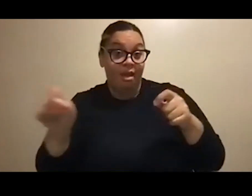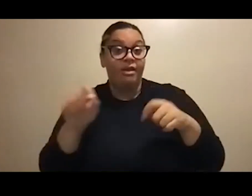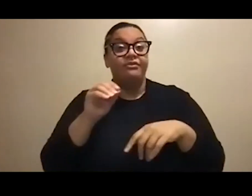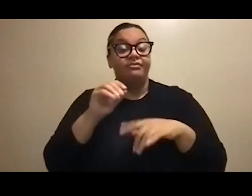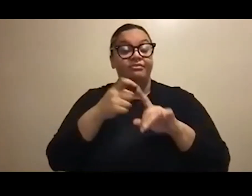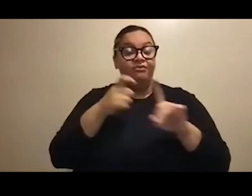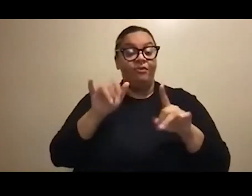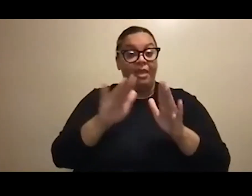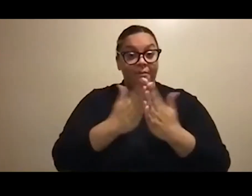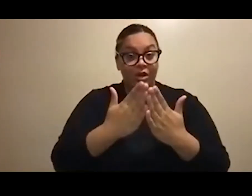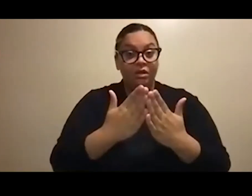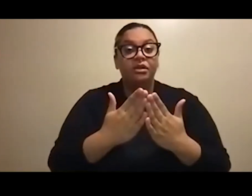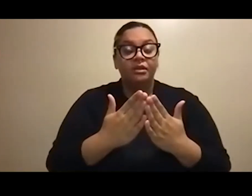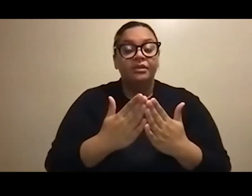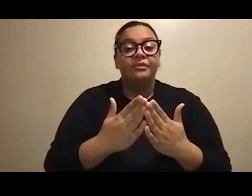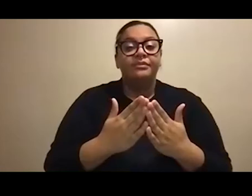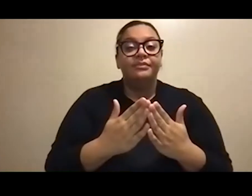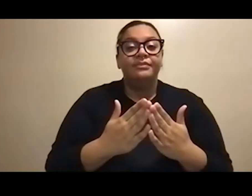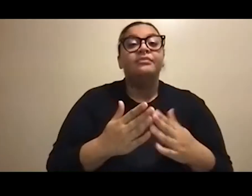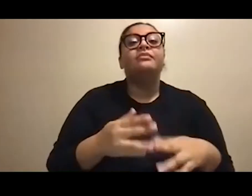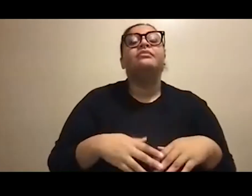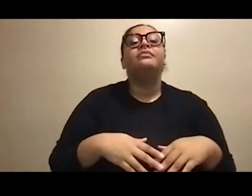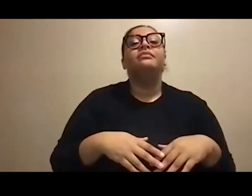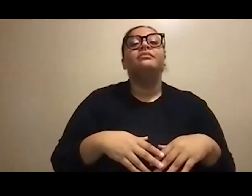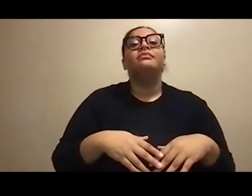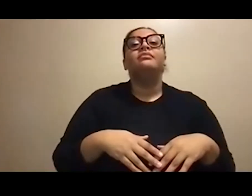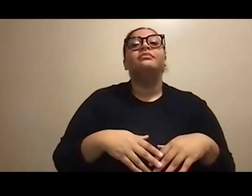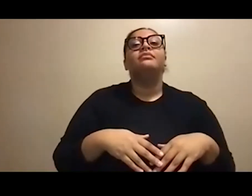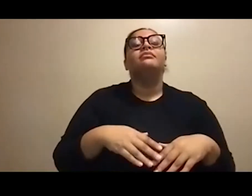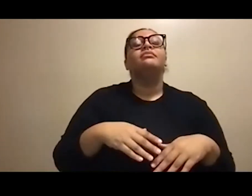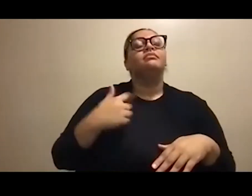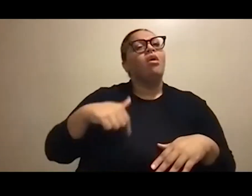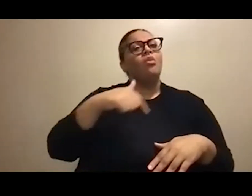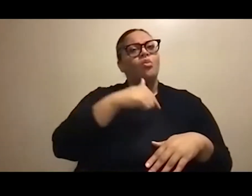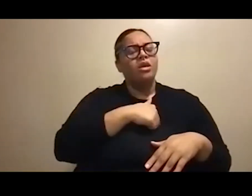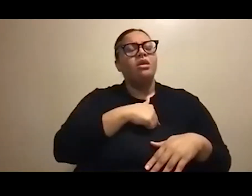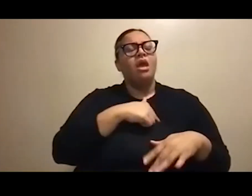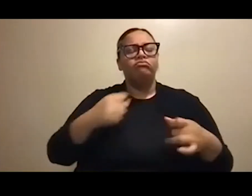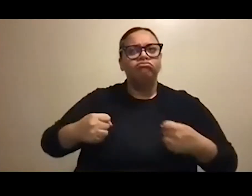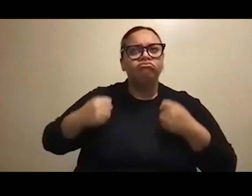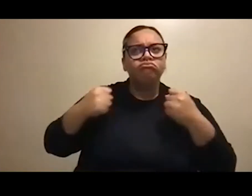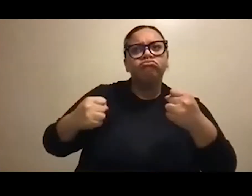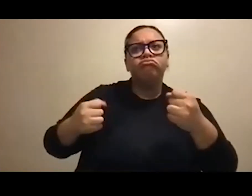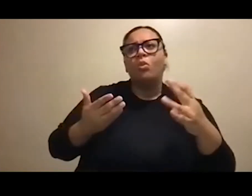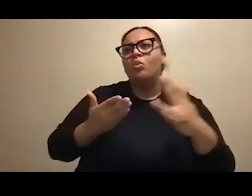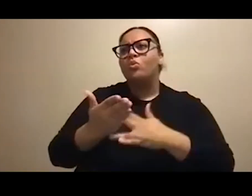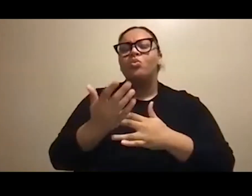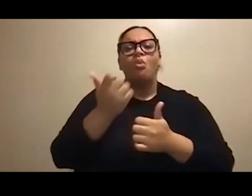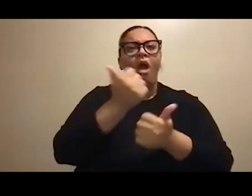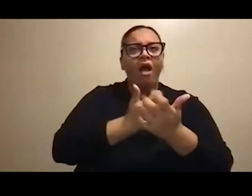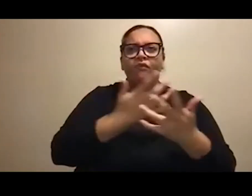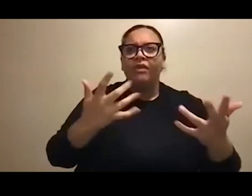speech. Somehow we've weathered and witnessed a nation that isn't broken, but simply